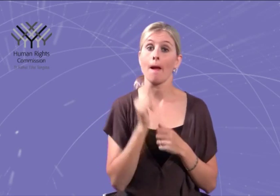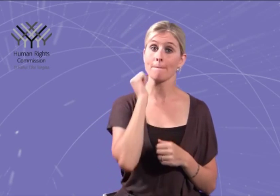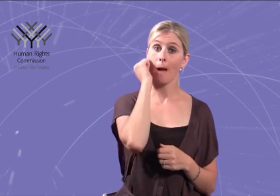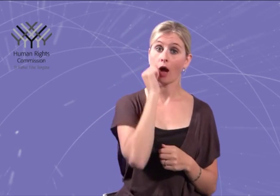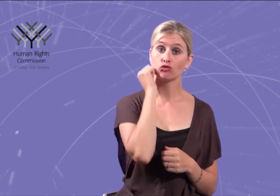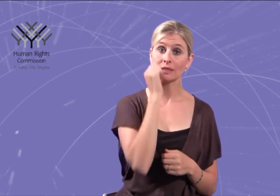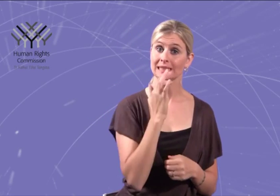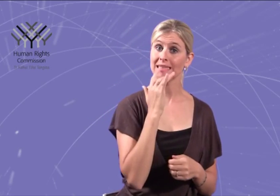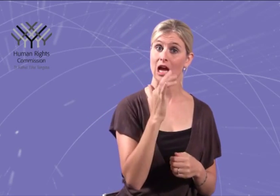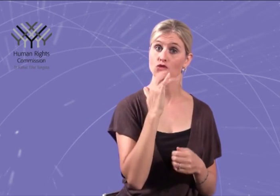Te Reo Māori,